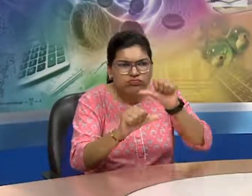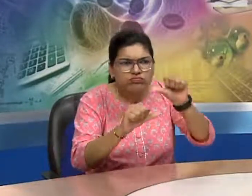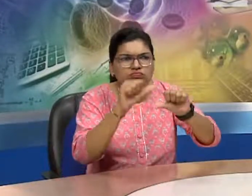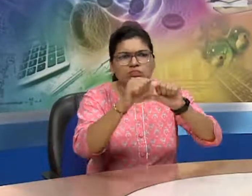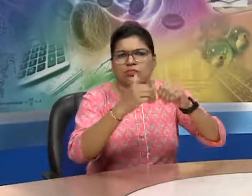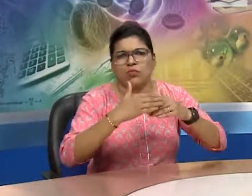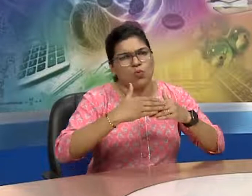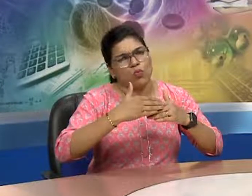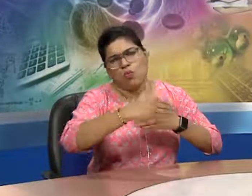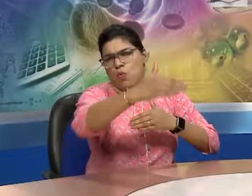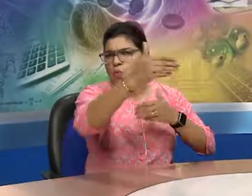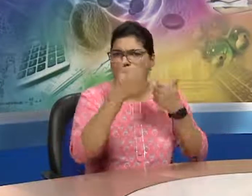and the genetic.